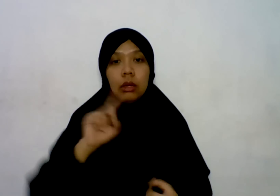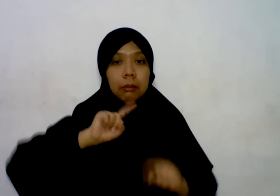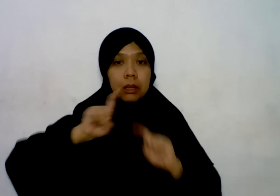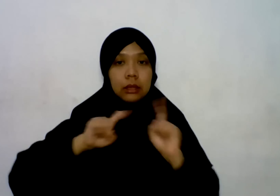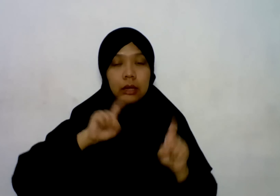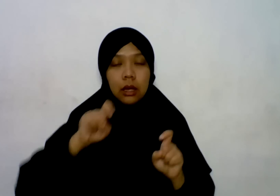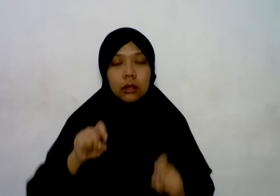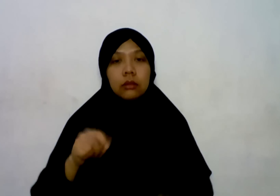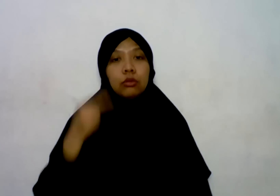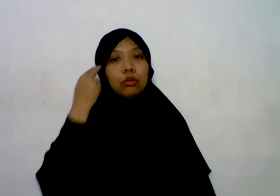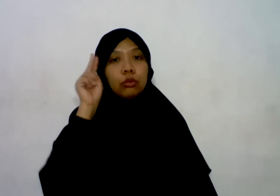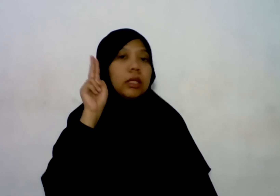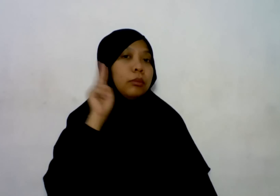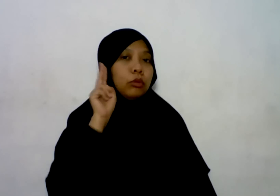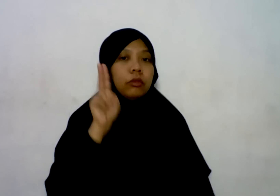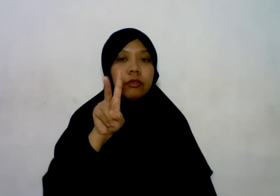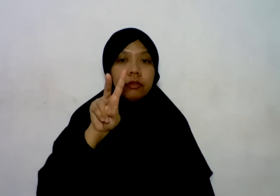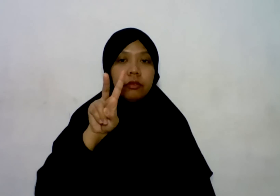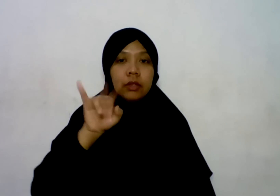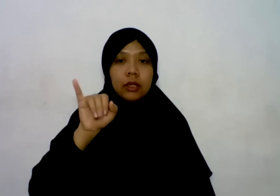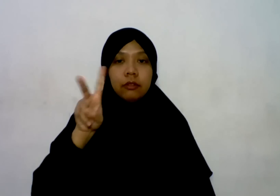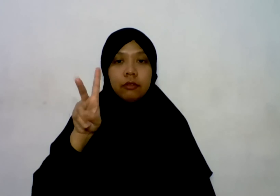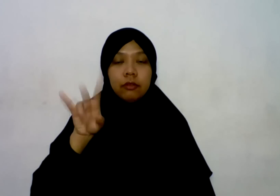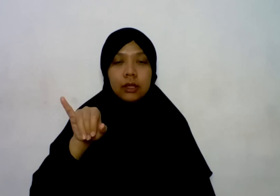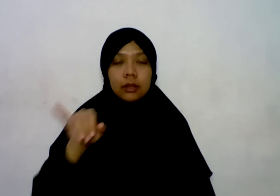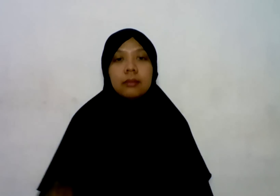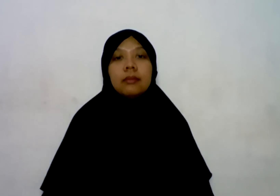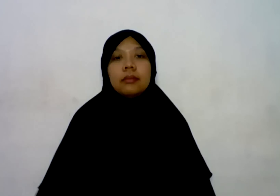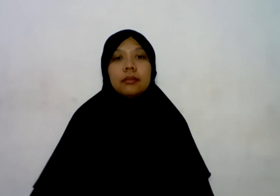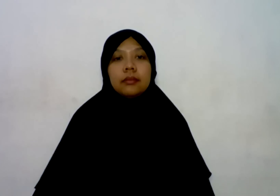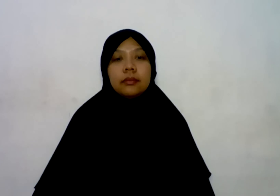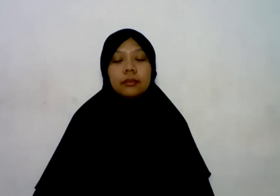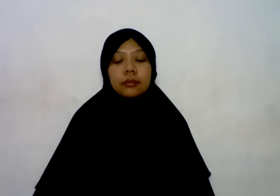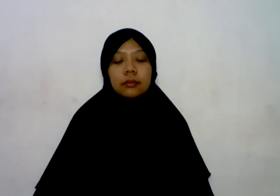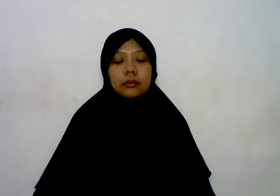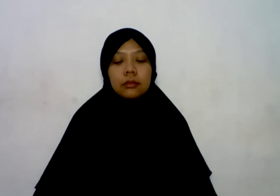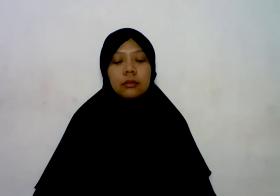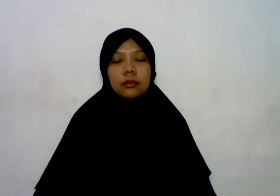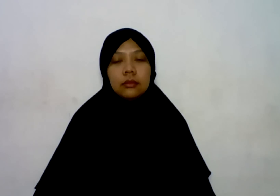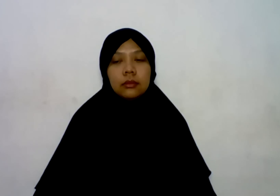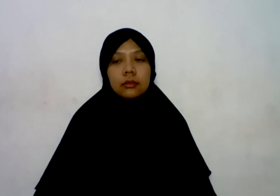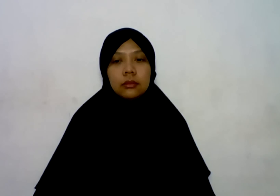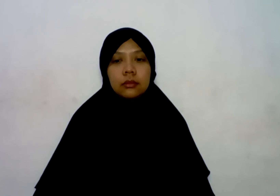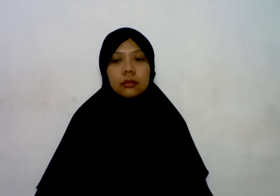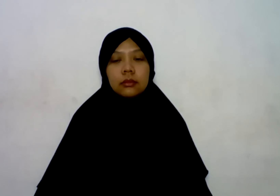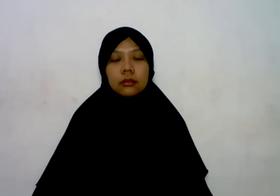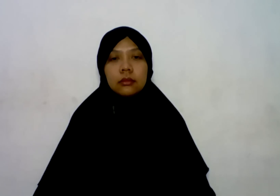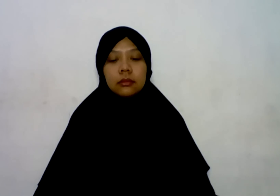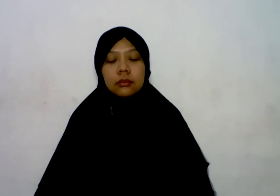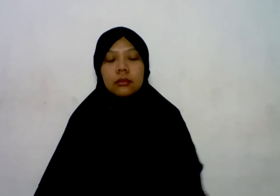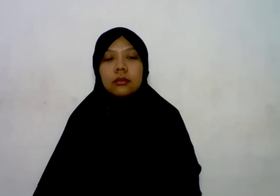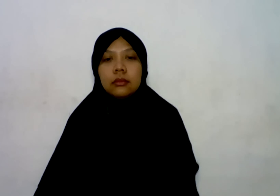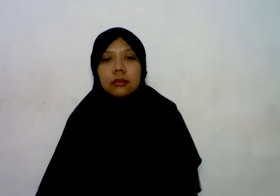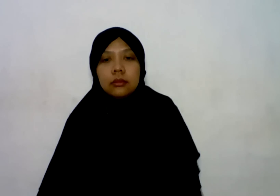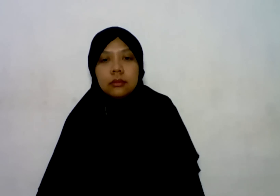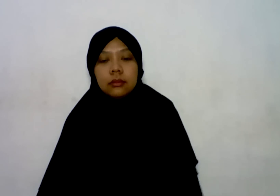For Ibu Vivi, how about development planning in Indonesia will be to reach the inclusive development through SDGs?